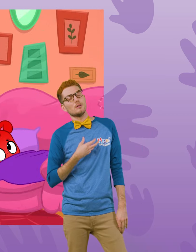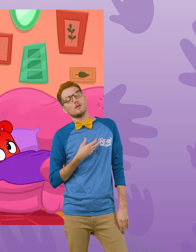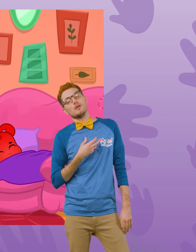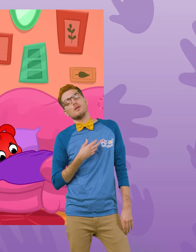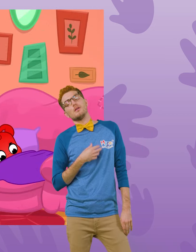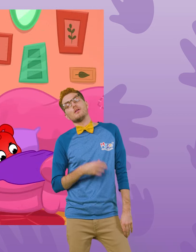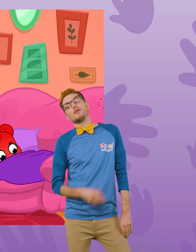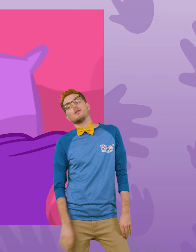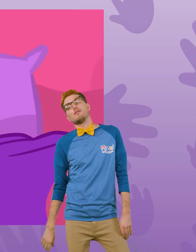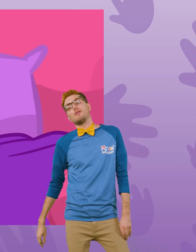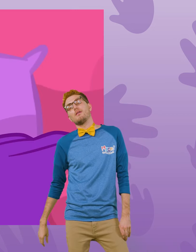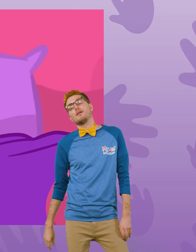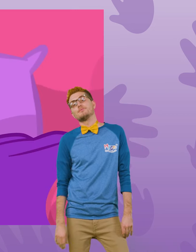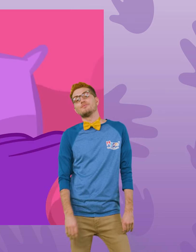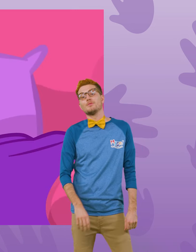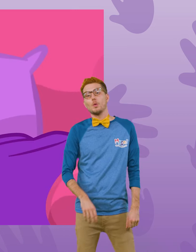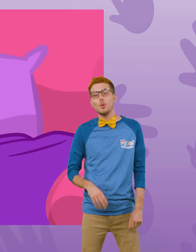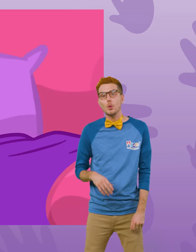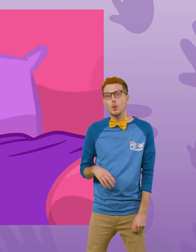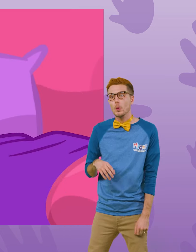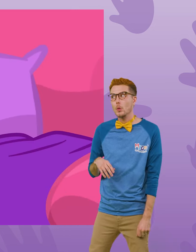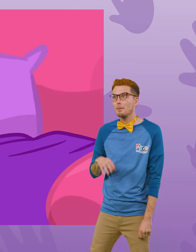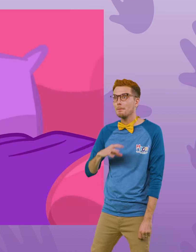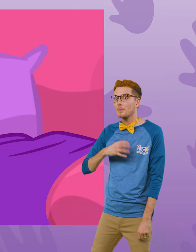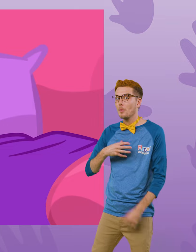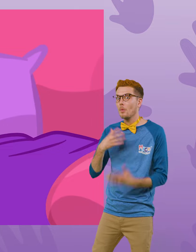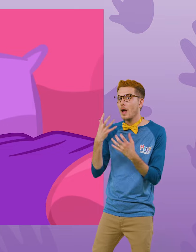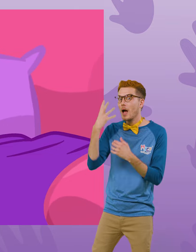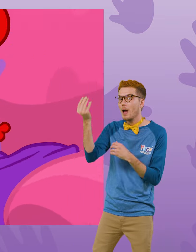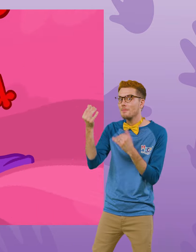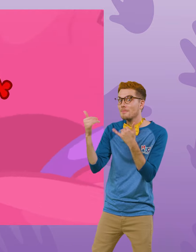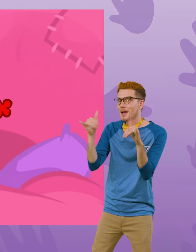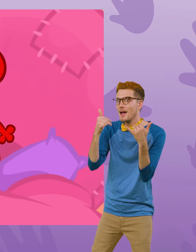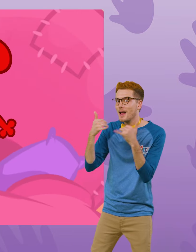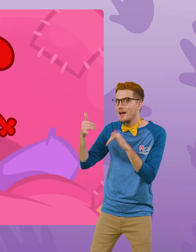Morphle? Morphle wants to play with Mila.